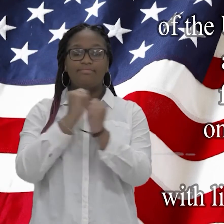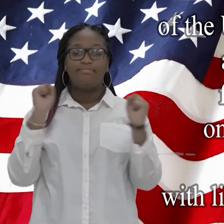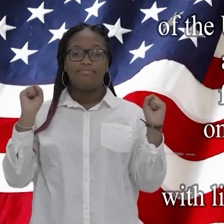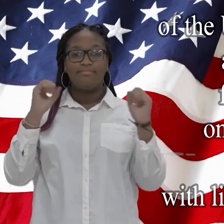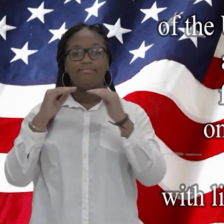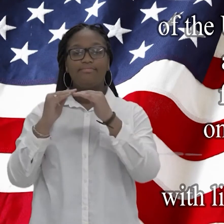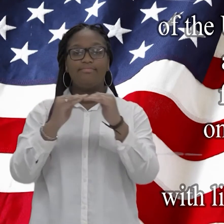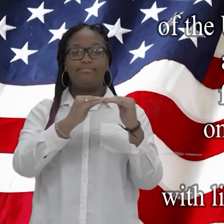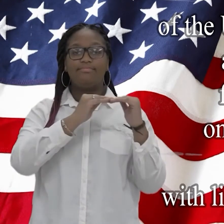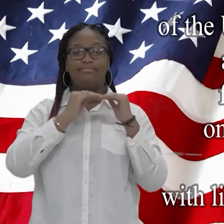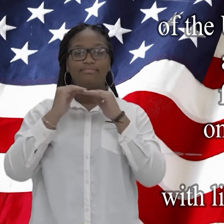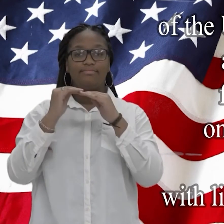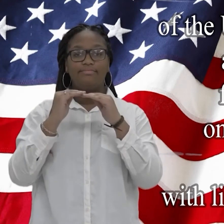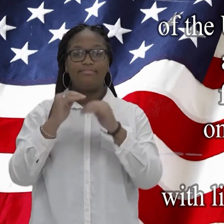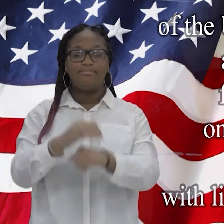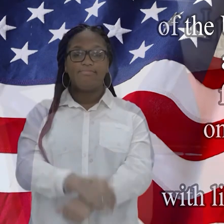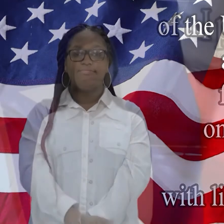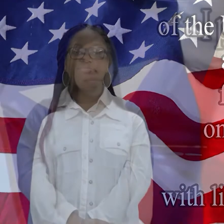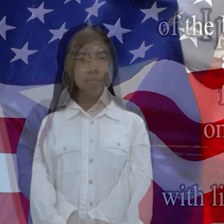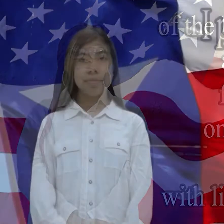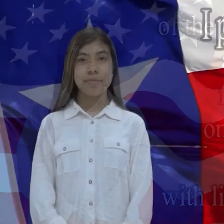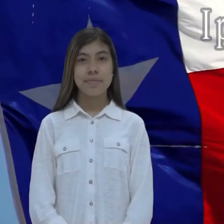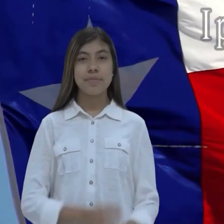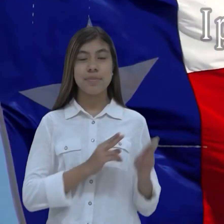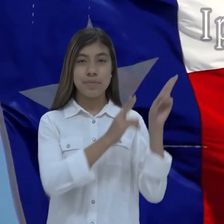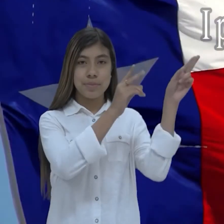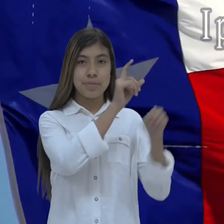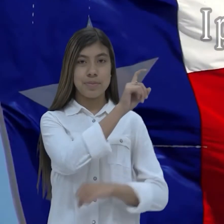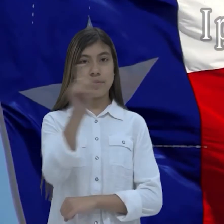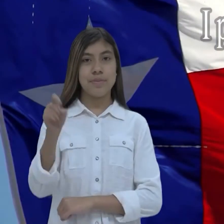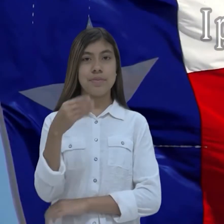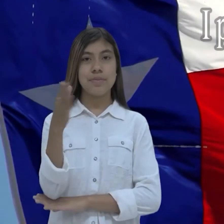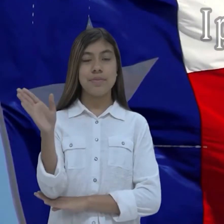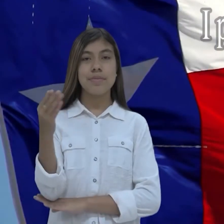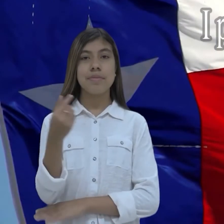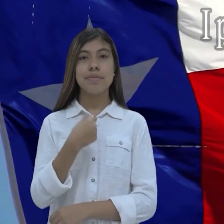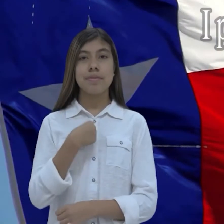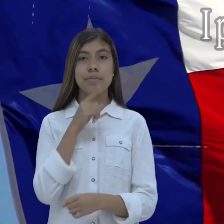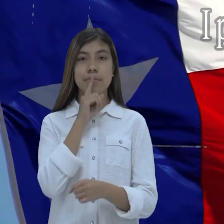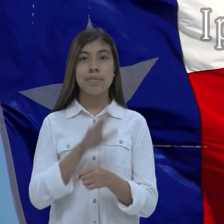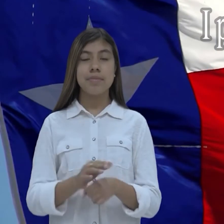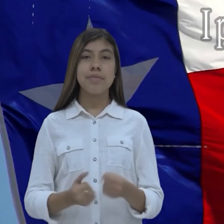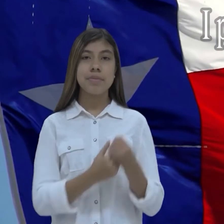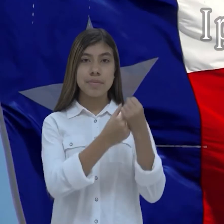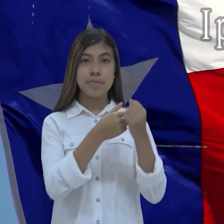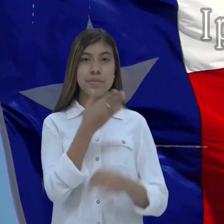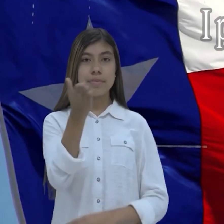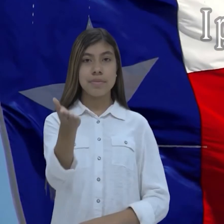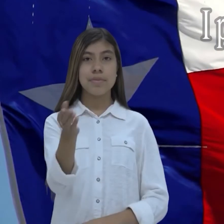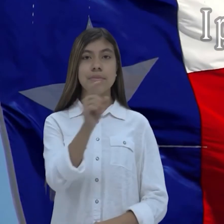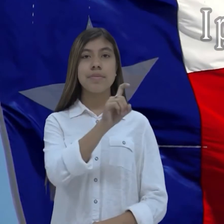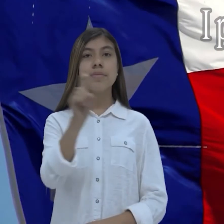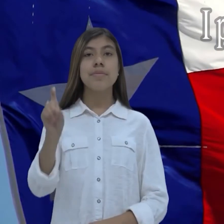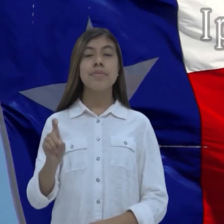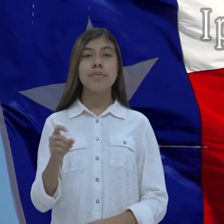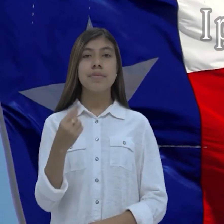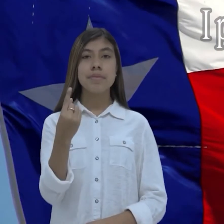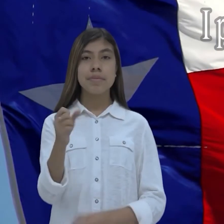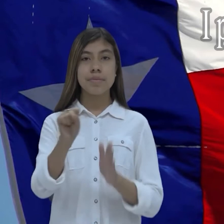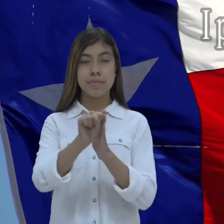liberty and justice for all. Honor the Texas flag. I pledge allegiance to thee, Texas, one